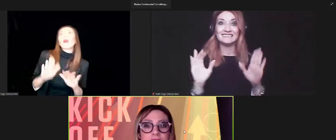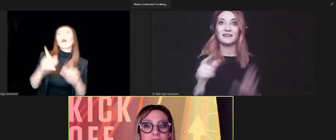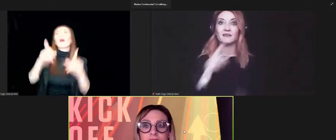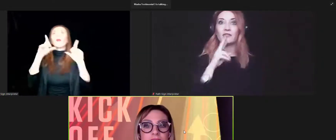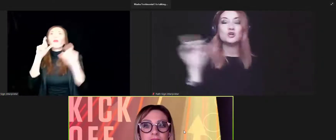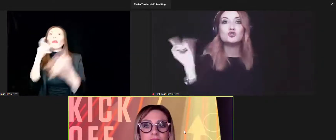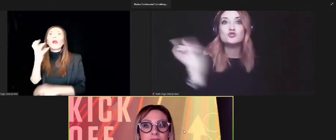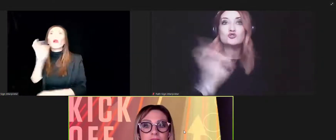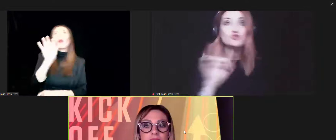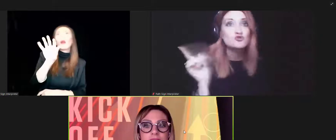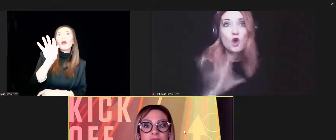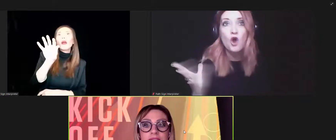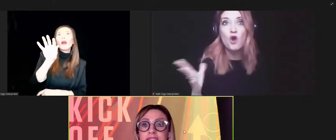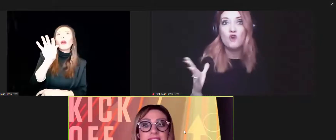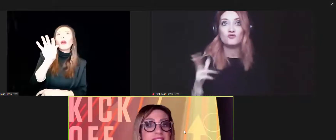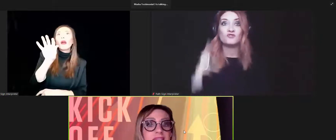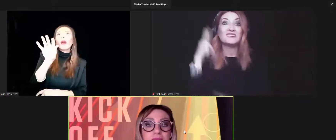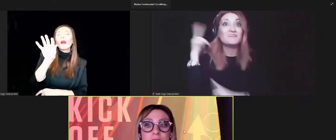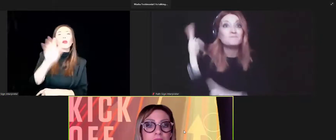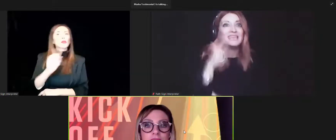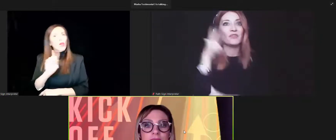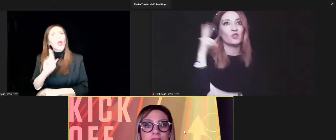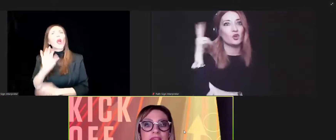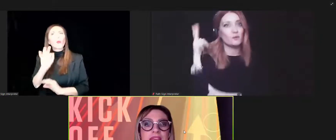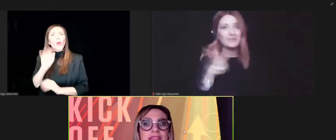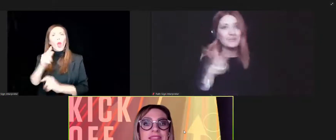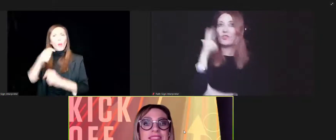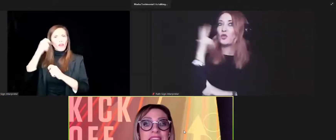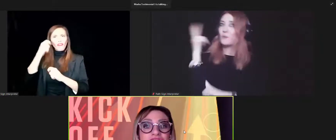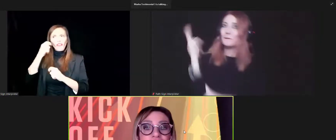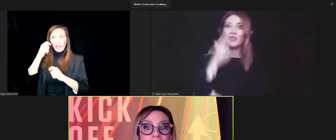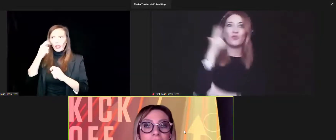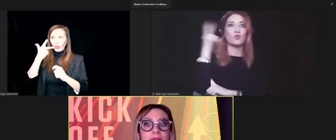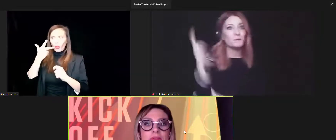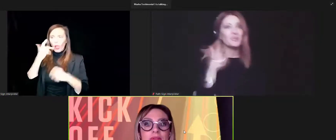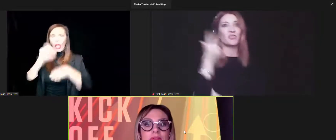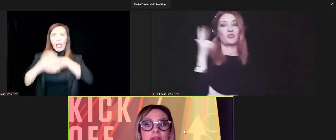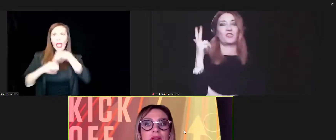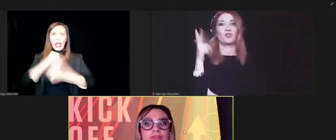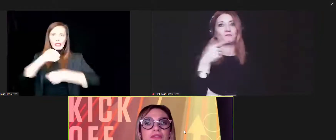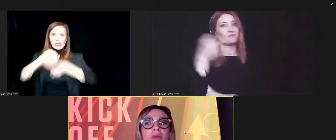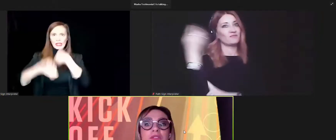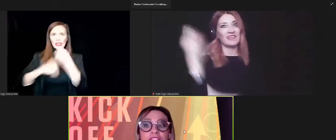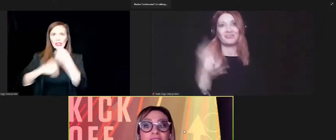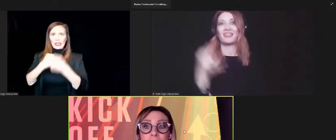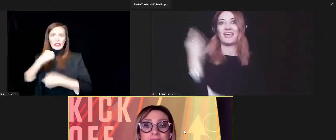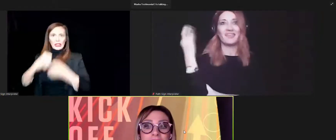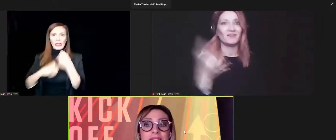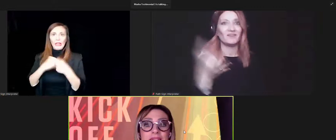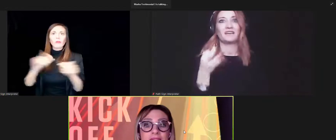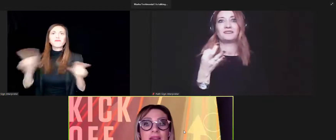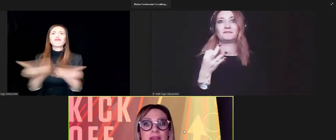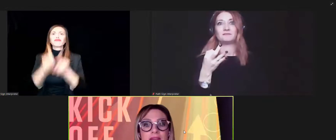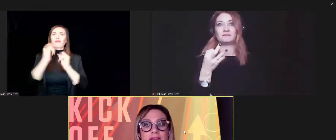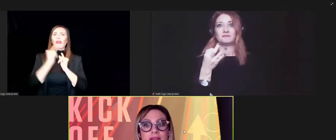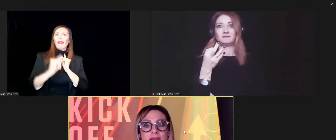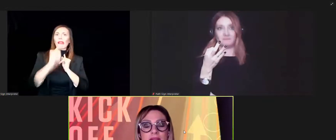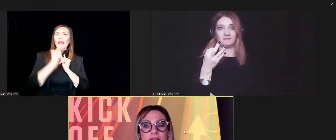reps. Is the same. Teach them from the very